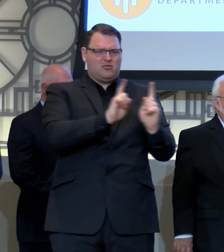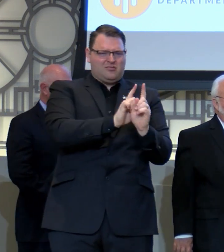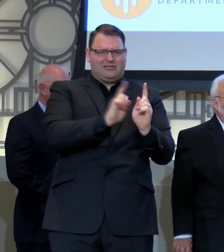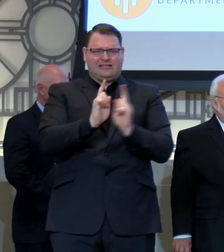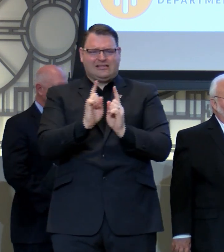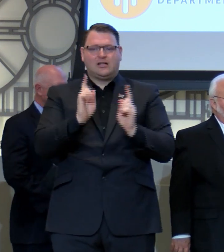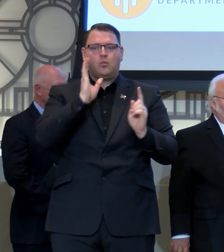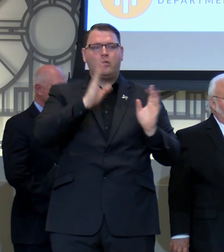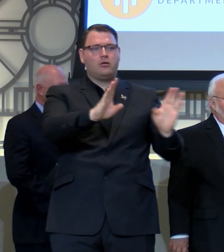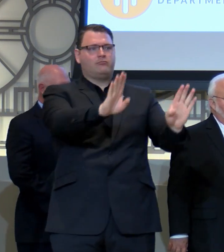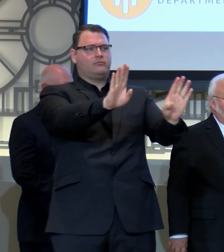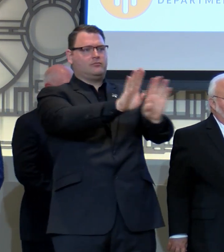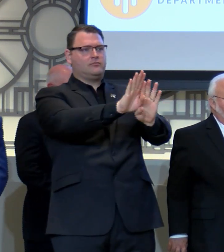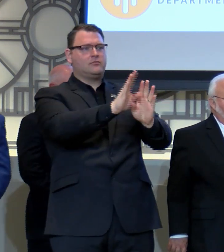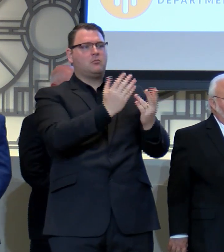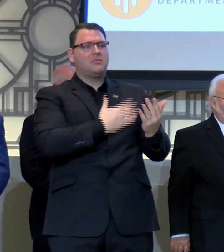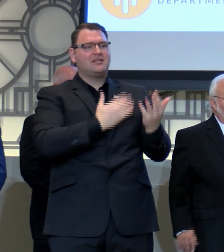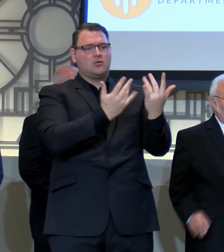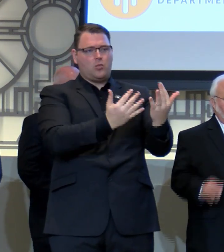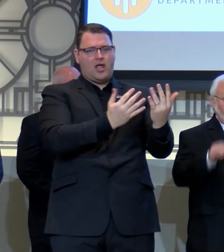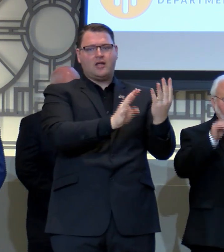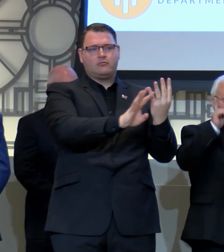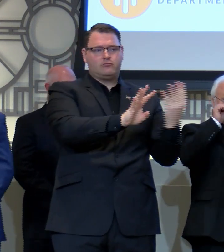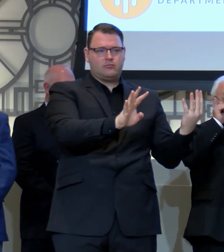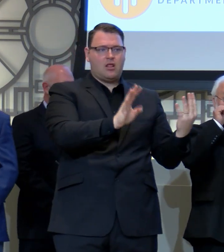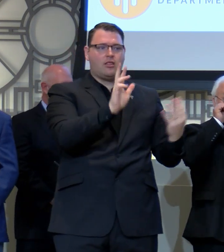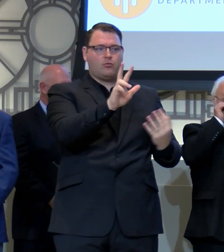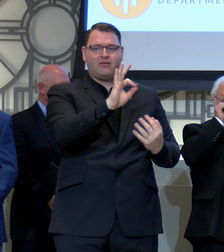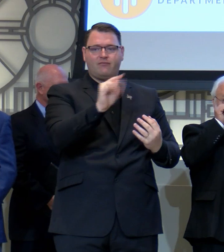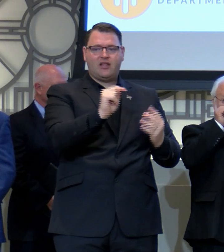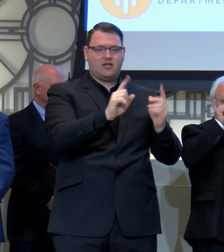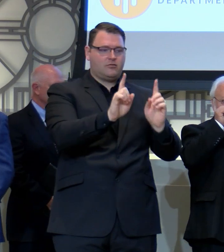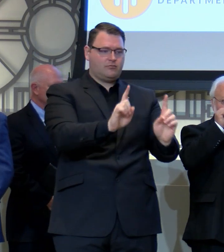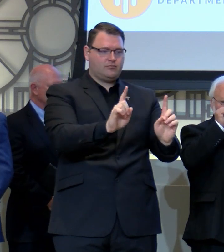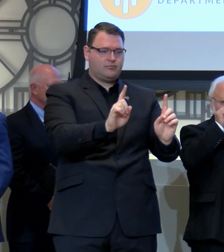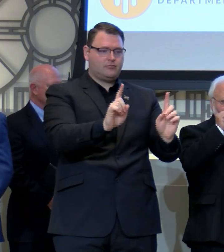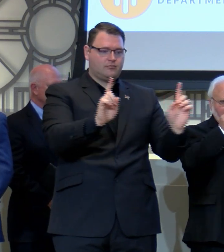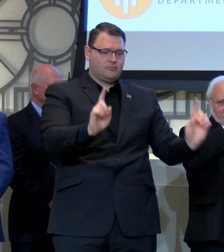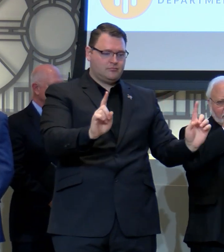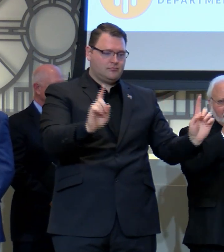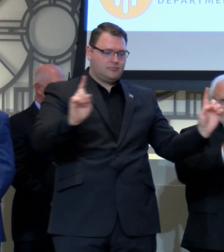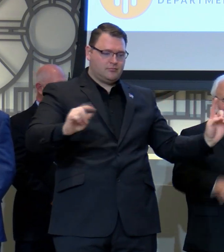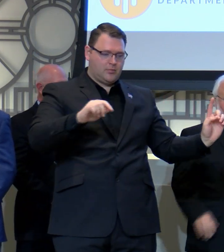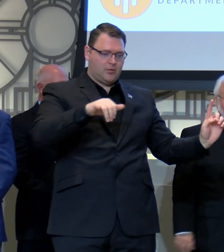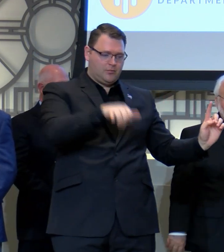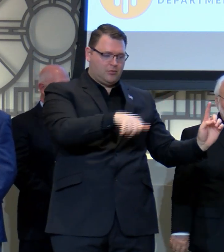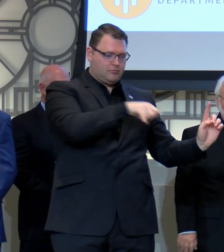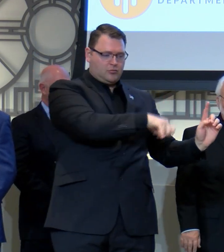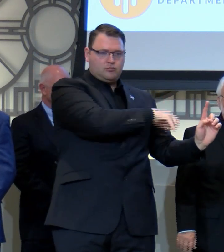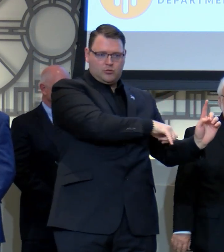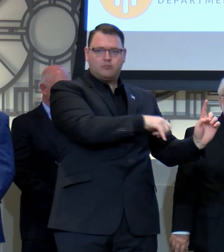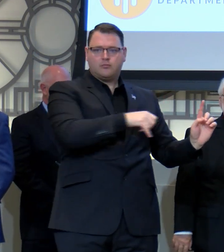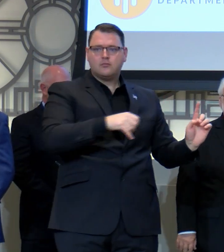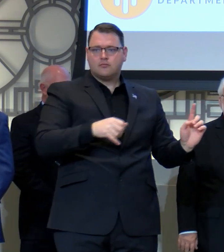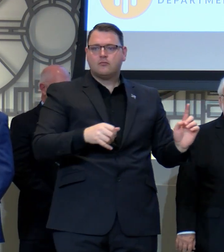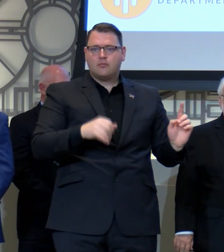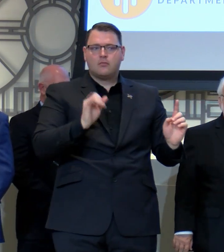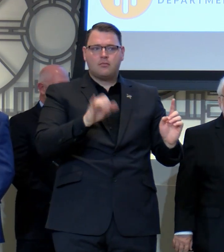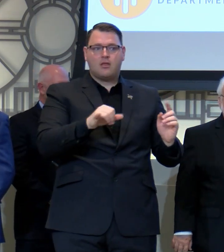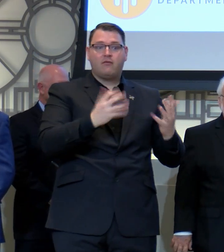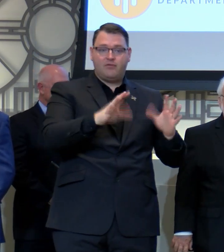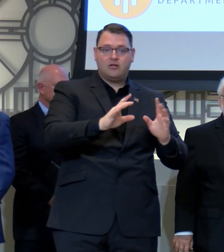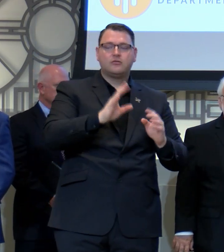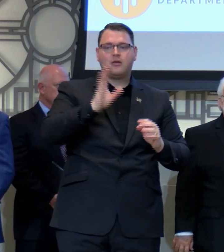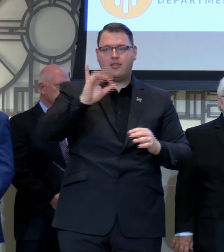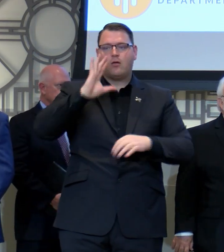stop and then ask people to queue with a full 3 feet or more in between them before they get into the store. And that's going into place